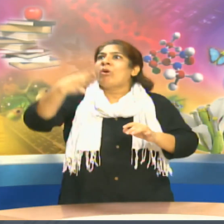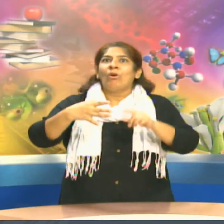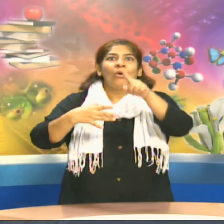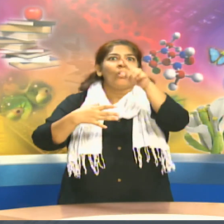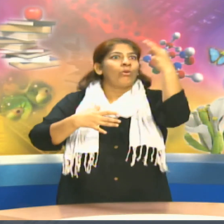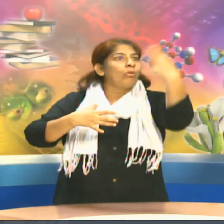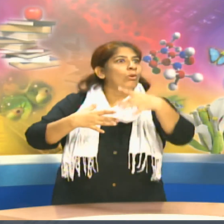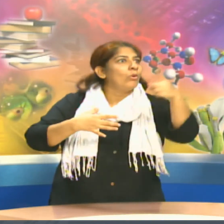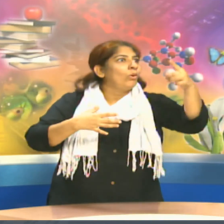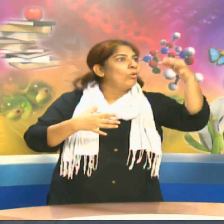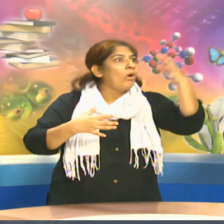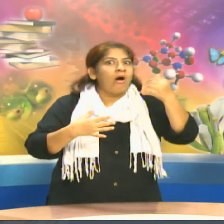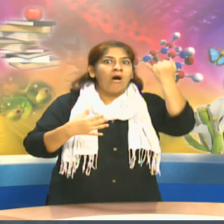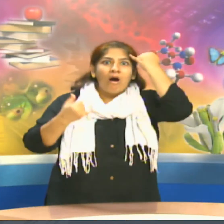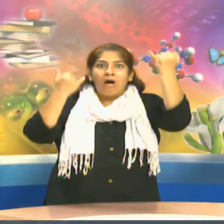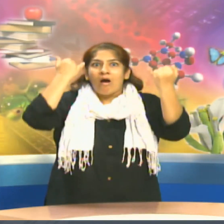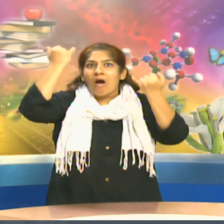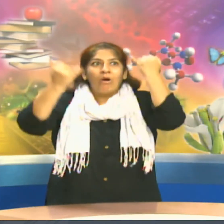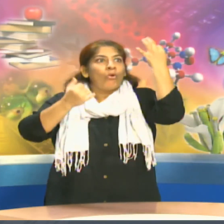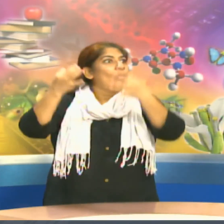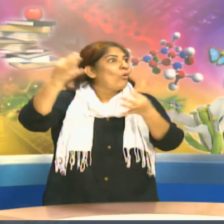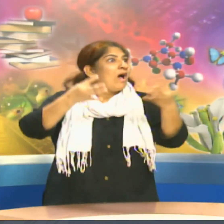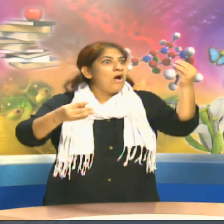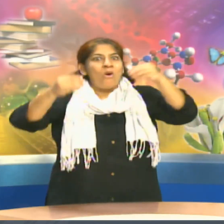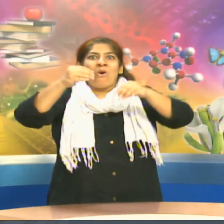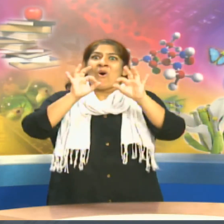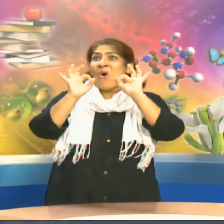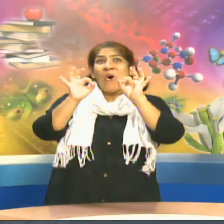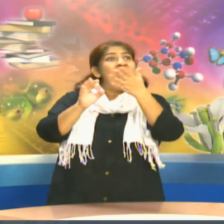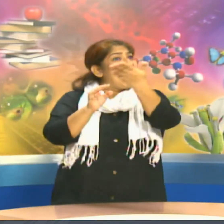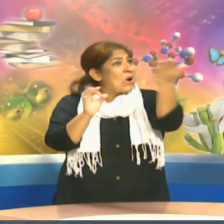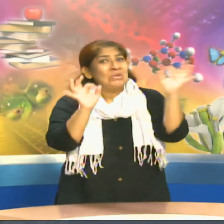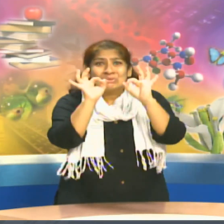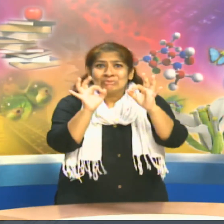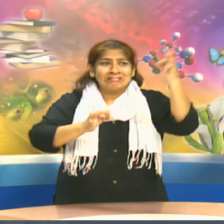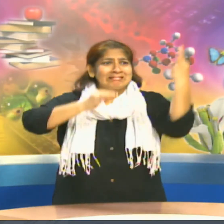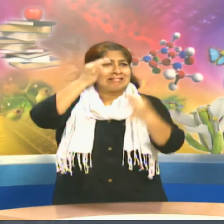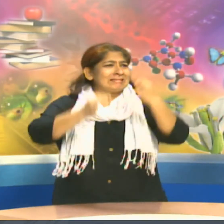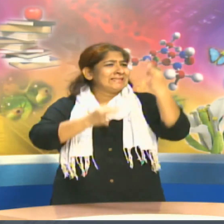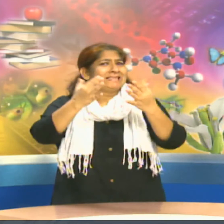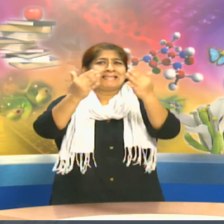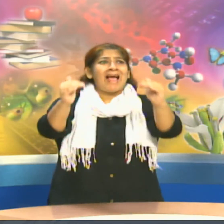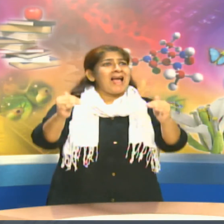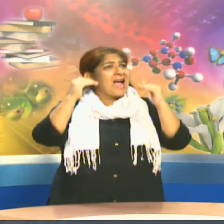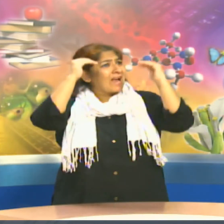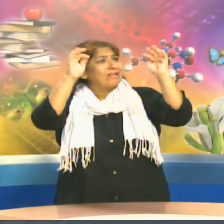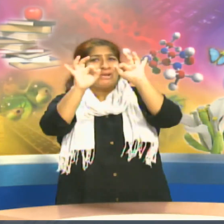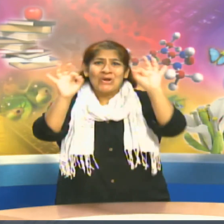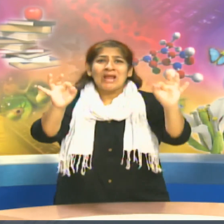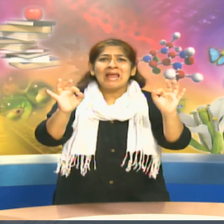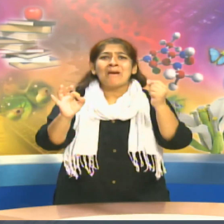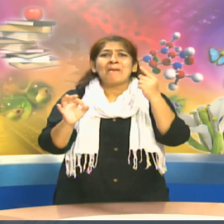is, if there are new different innovations or different ideas,